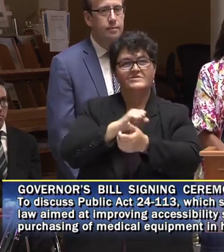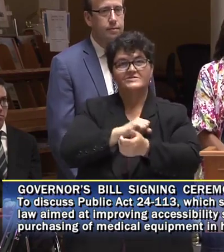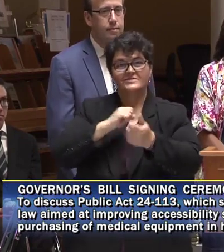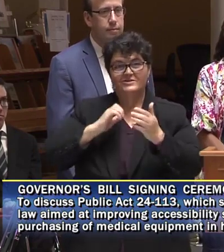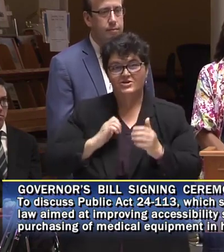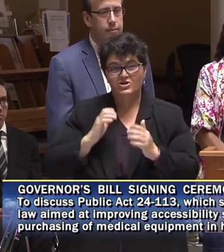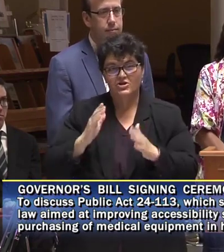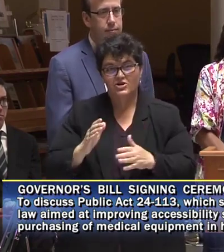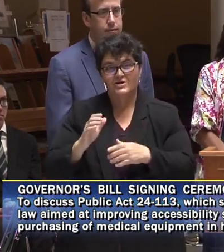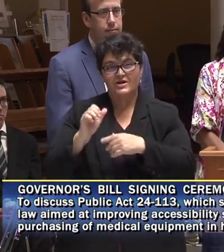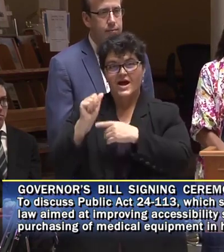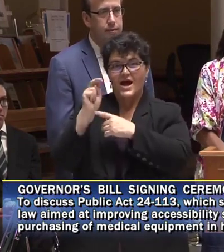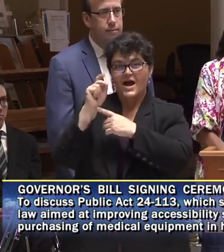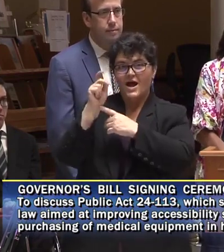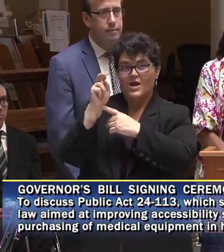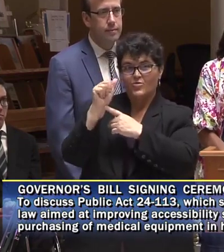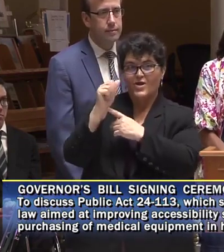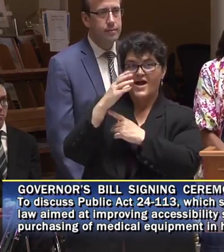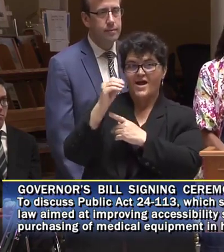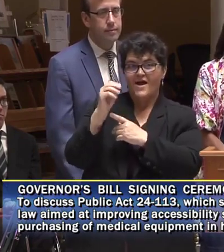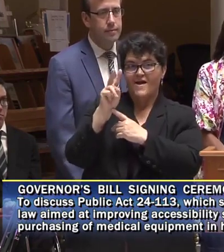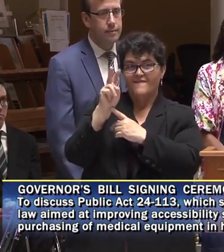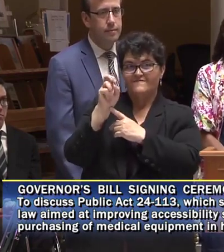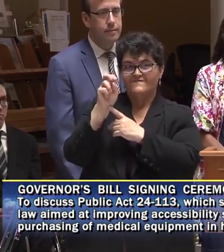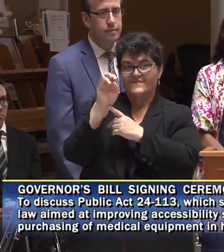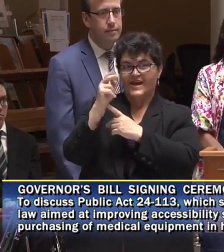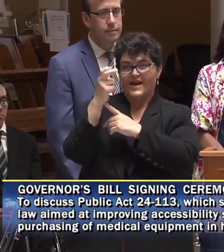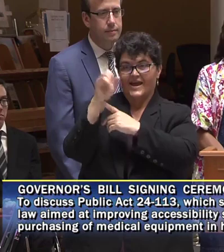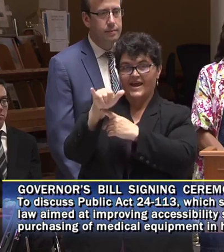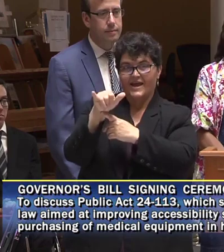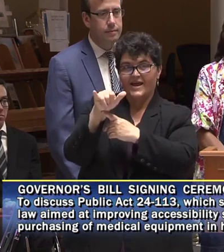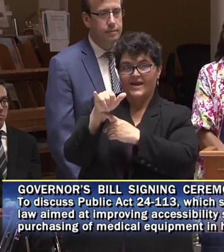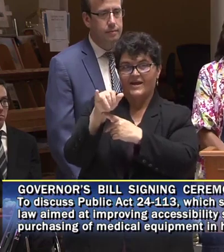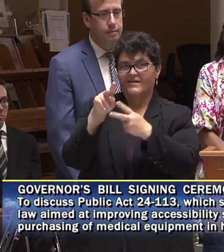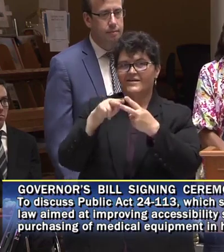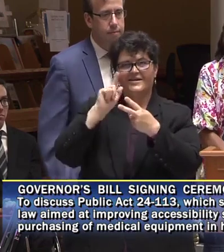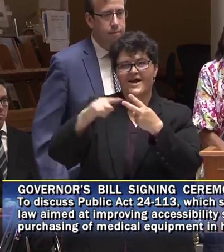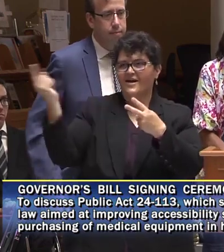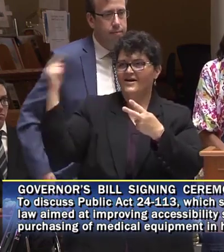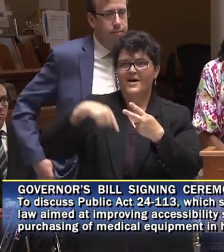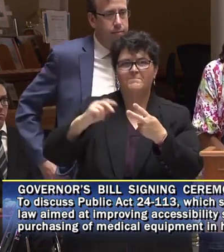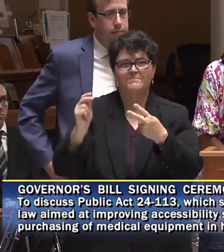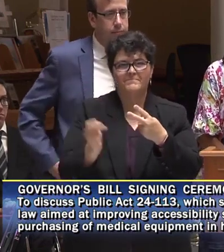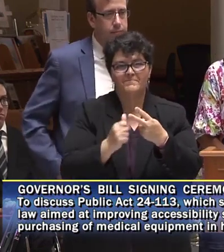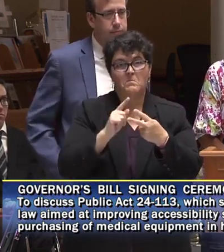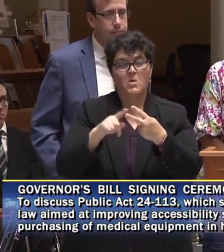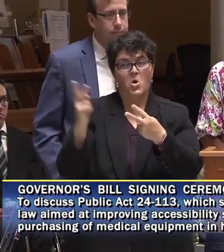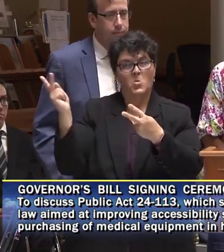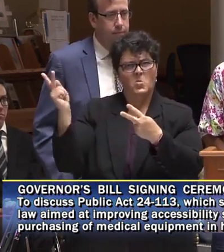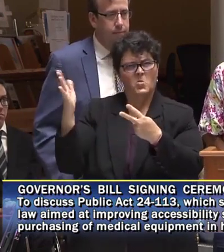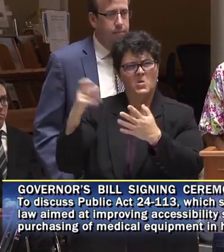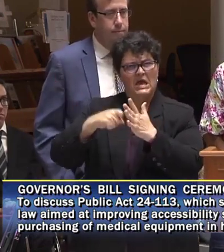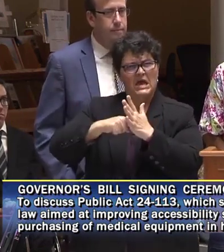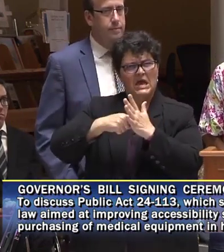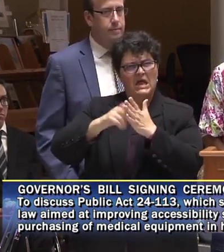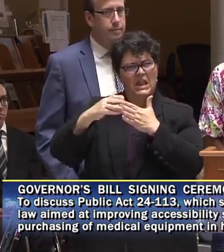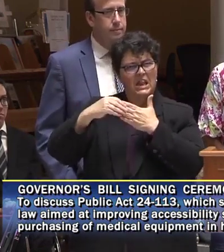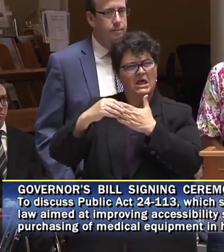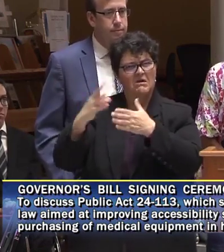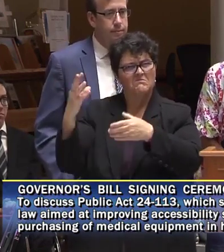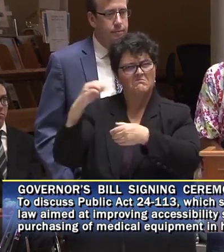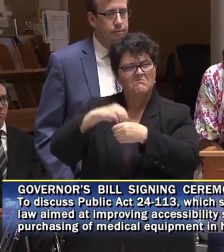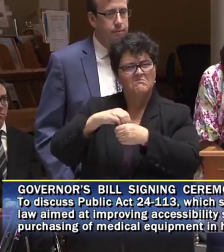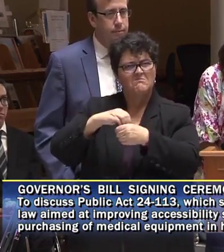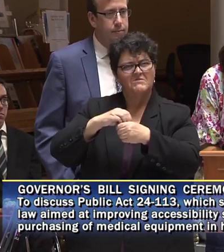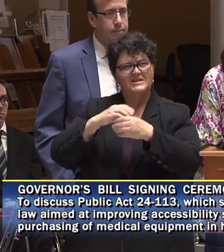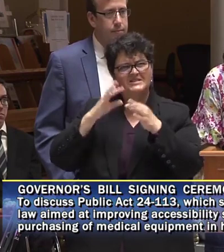Kristen McCarthy-Vahey. Neither could be here today, but they were instrumental. They told me 2 years ago, we are going to get this done, and they kept